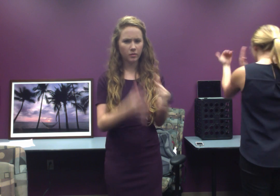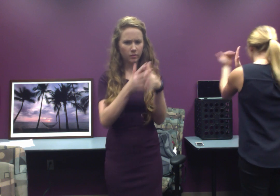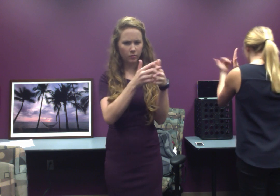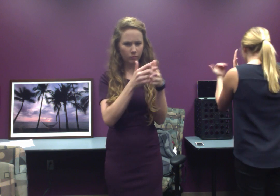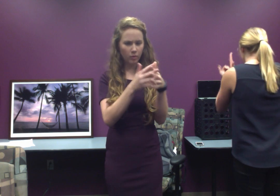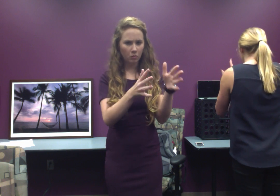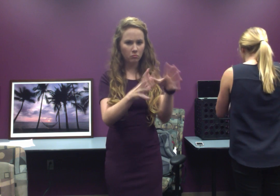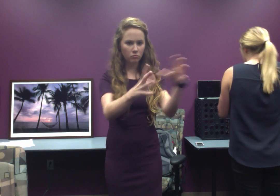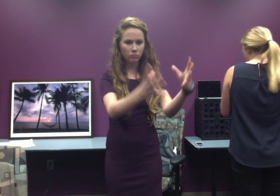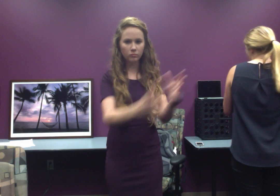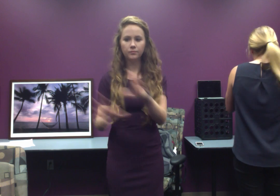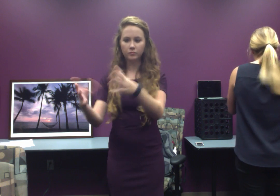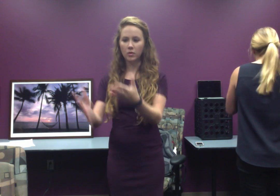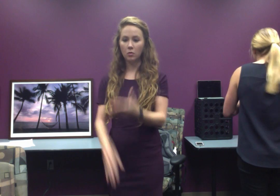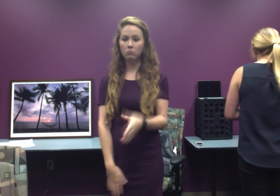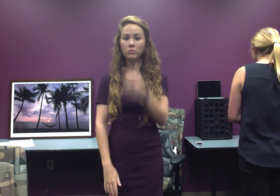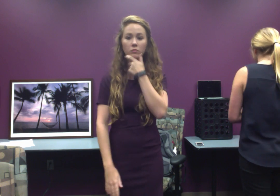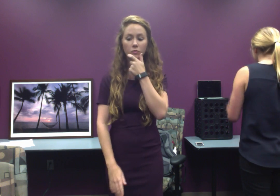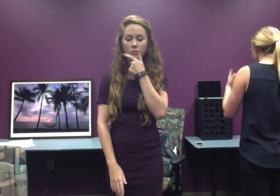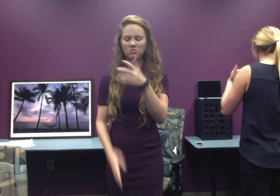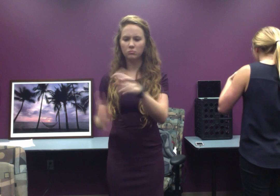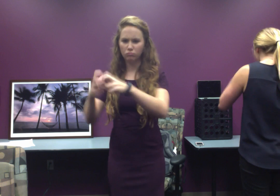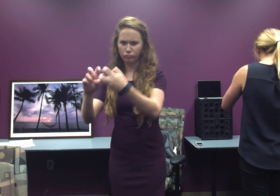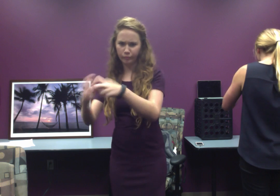So we have Britain's problems.